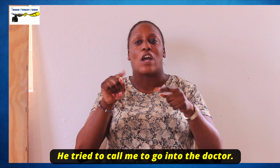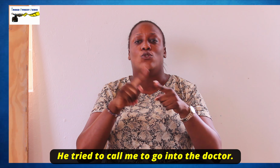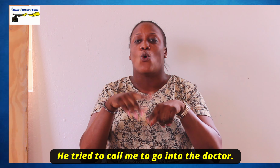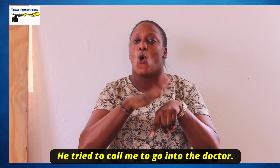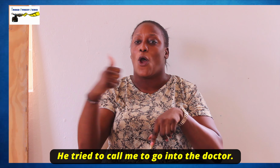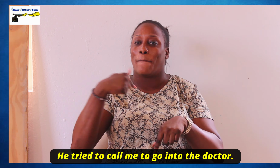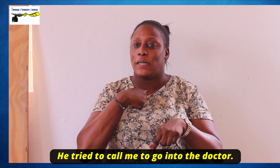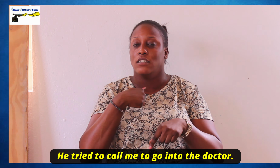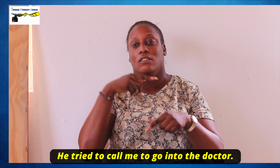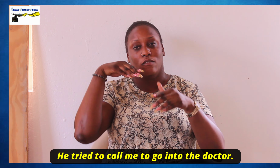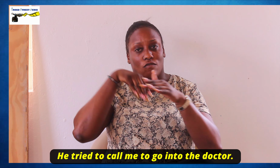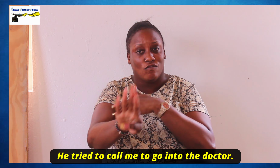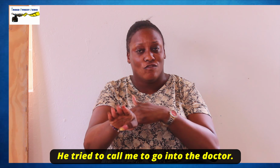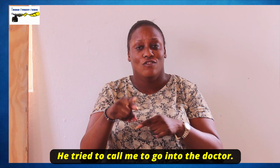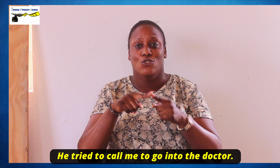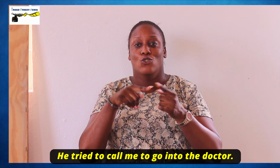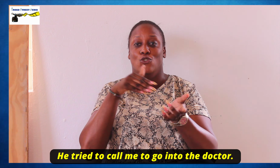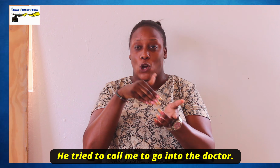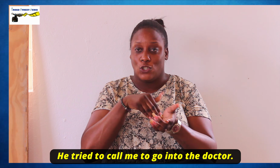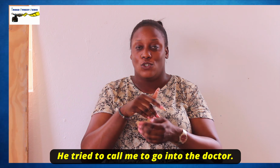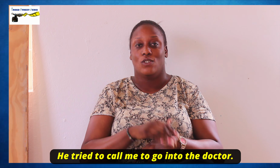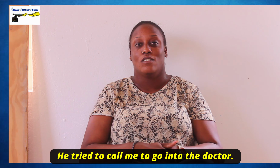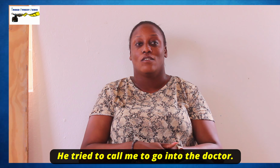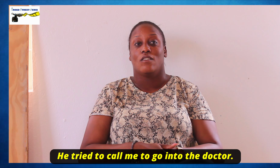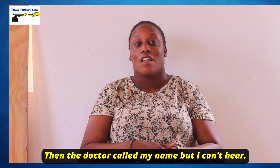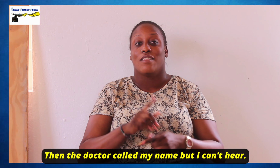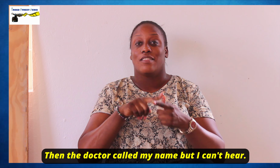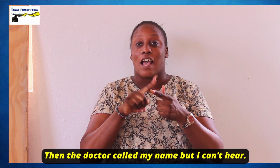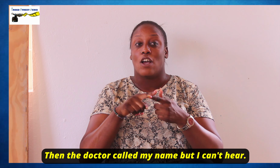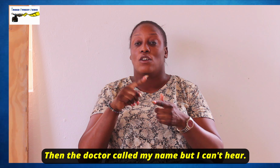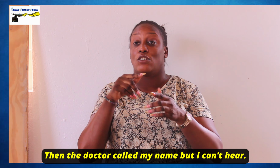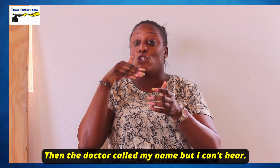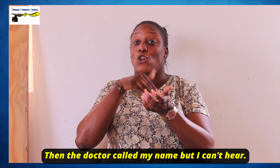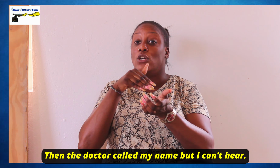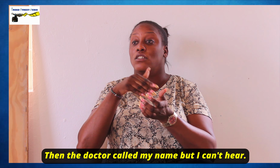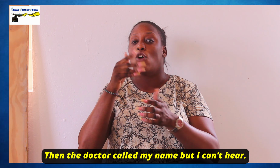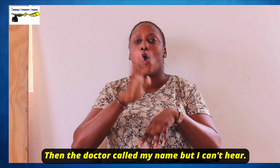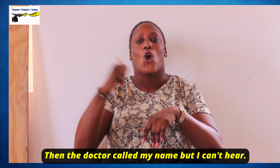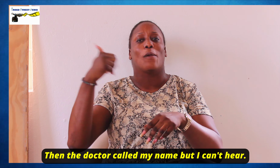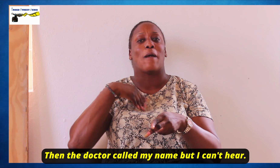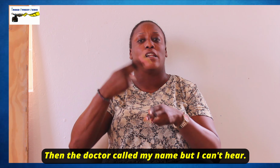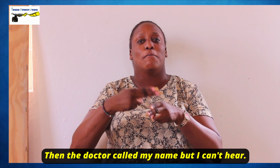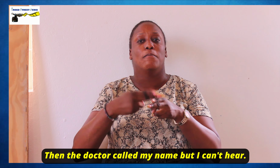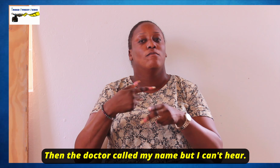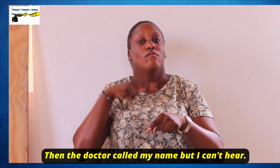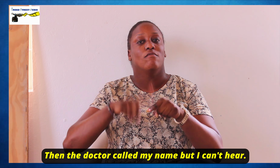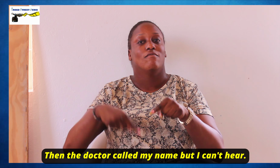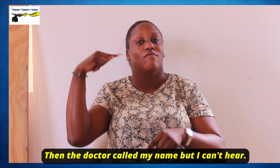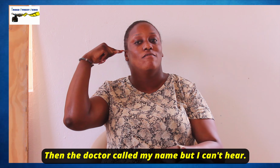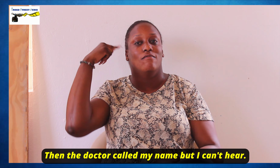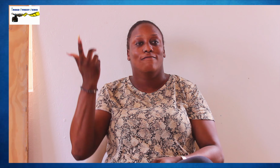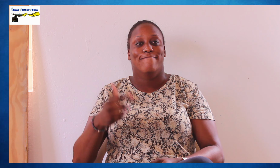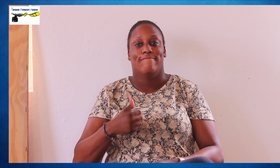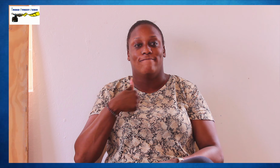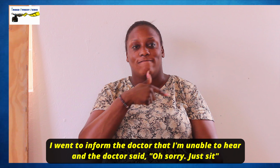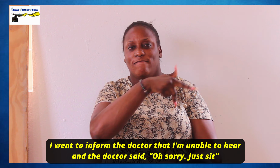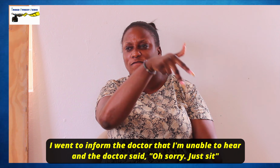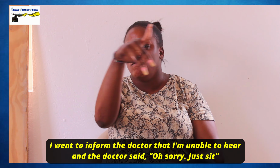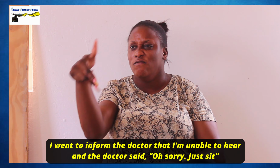with me. He tried to call me to go into the doctor. Then the doctor called my name, but I can't hear. I